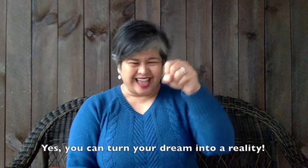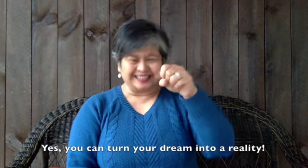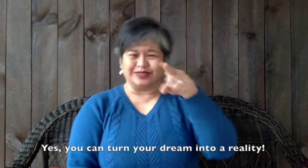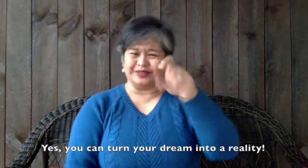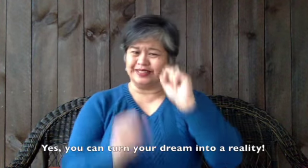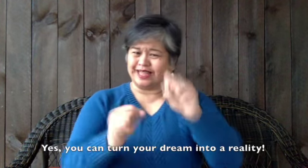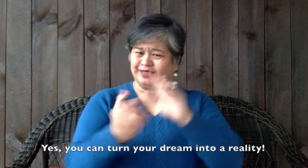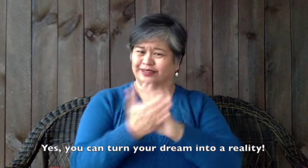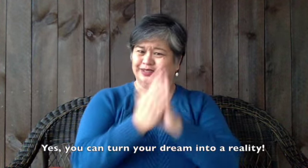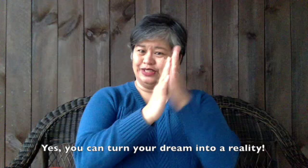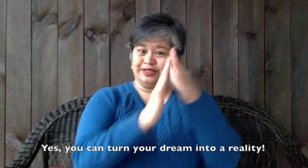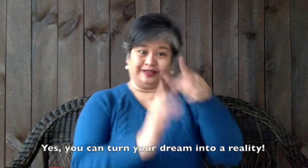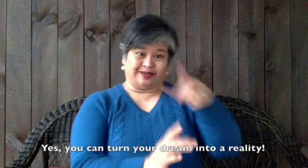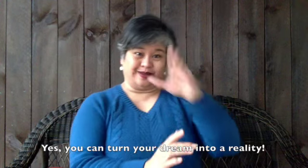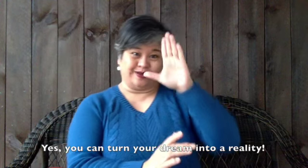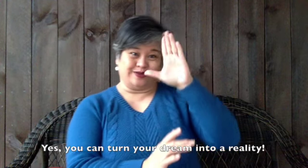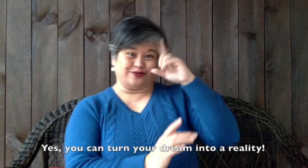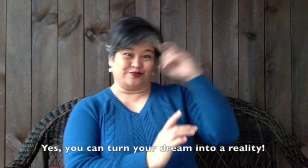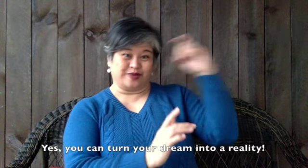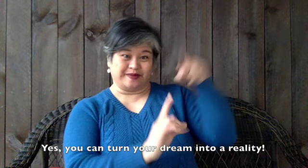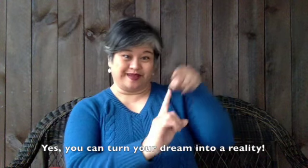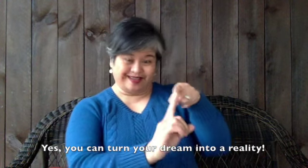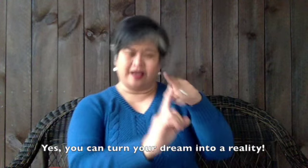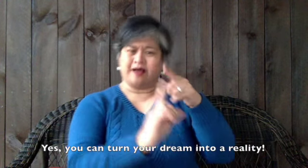Yes, you can turn your dream into a reality.